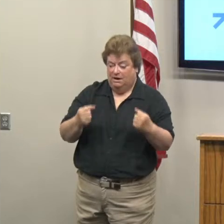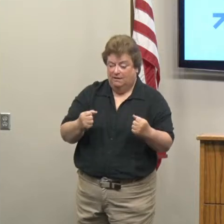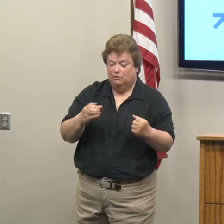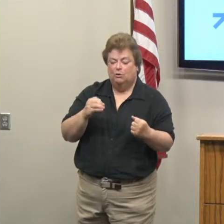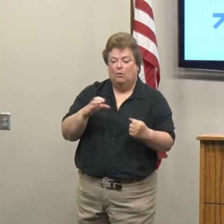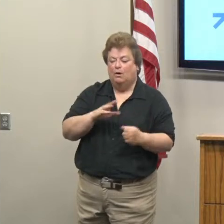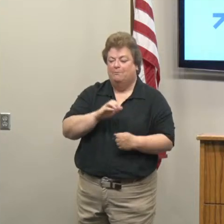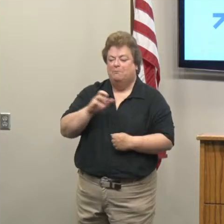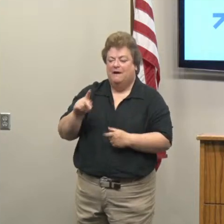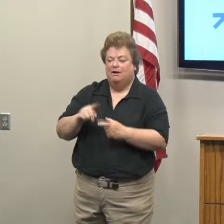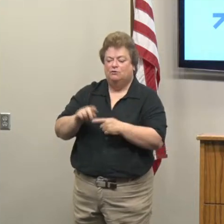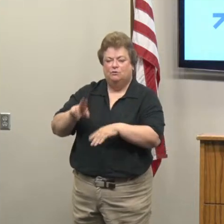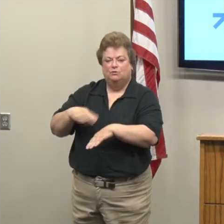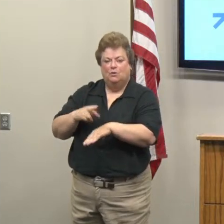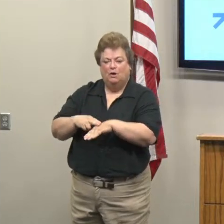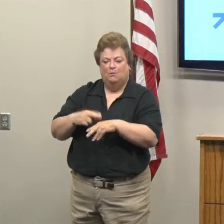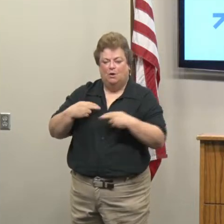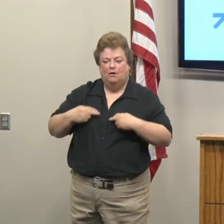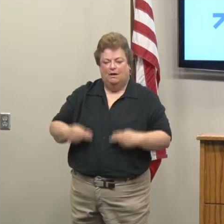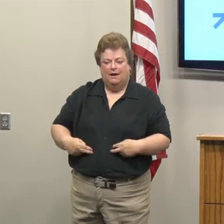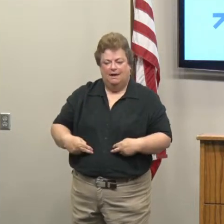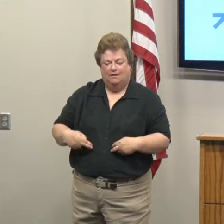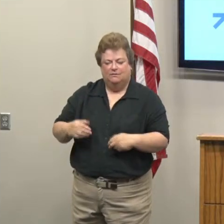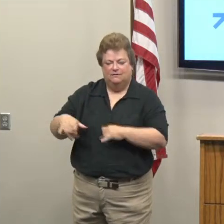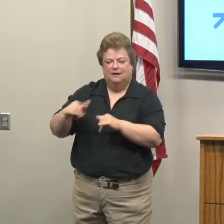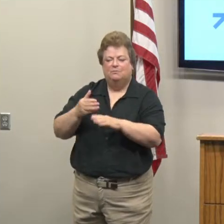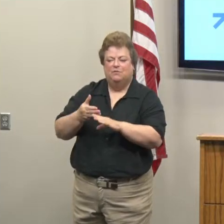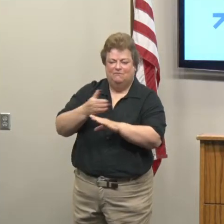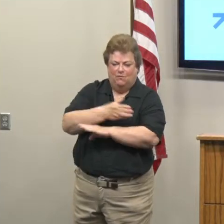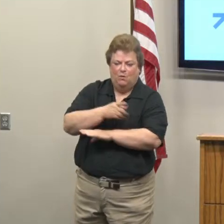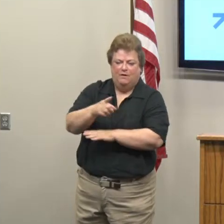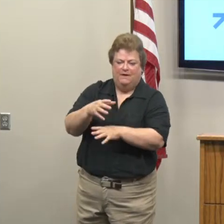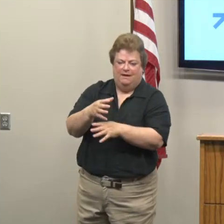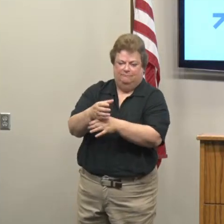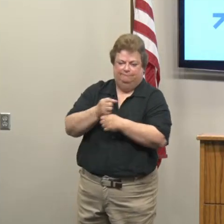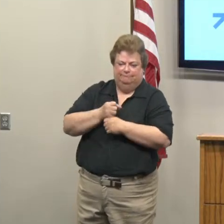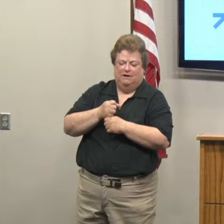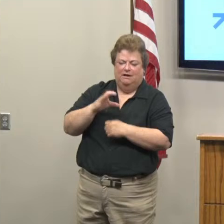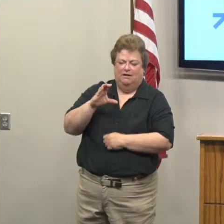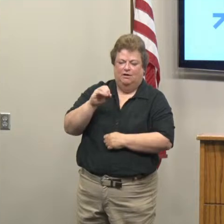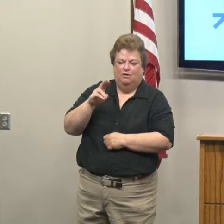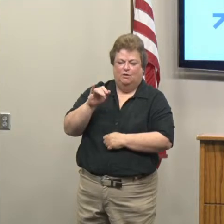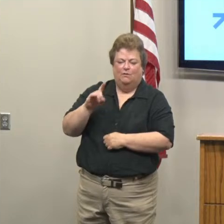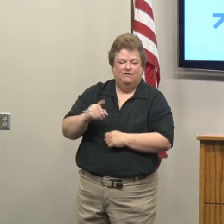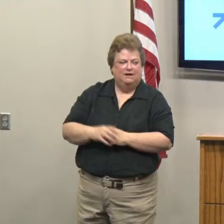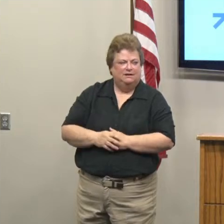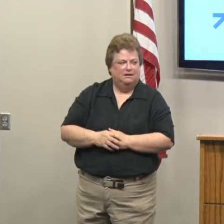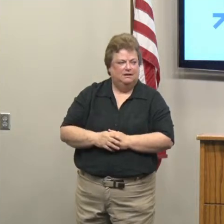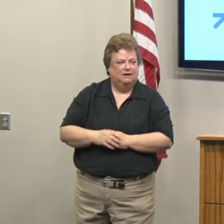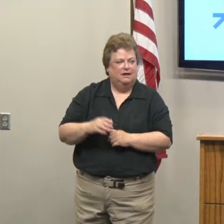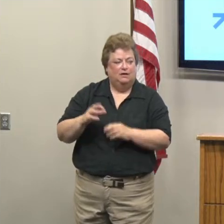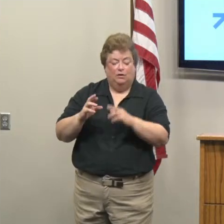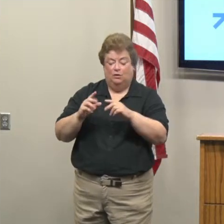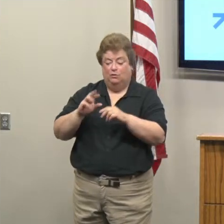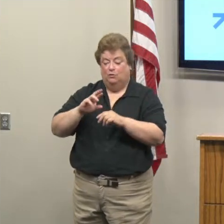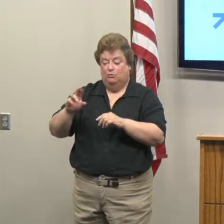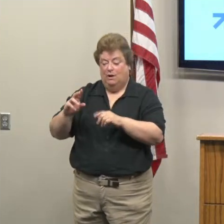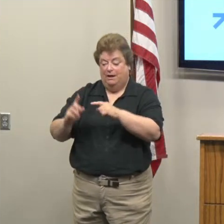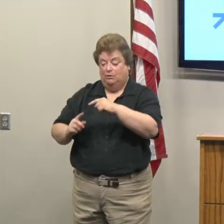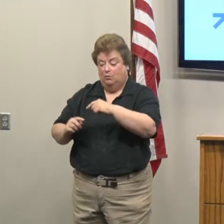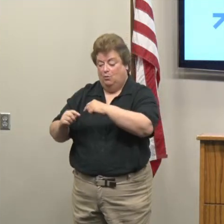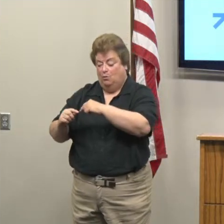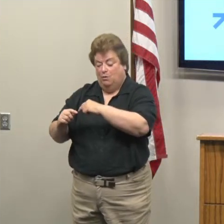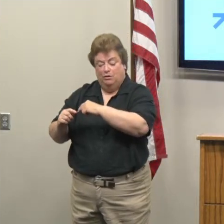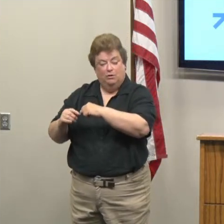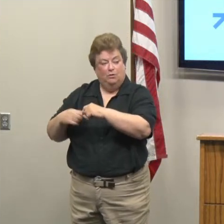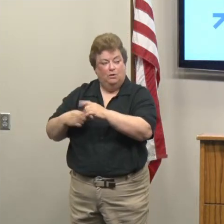returned to their normal health status prior to having COVID-19. In the bottom right corner, we have added demographic data